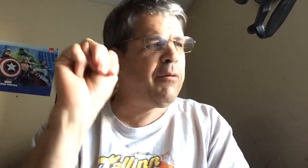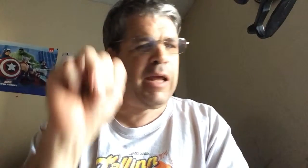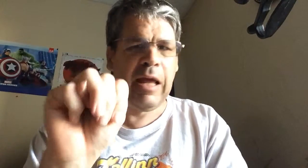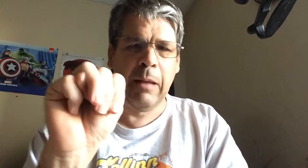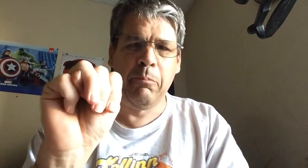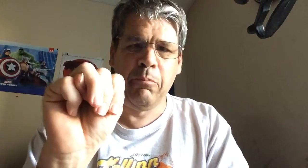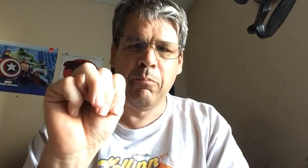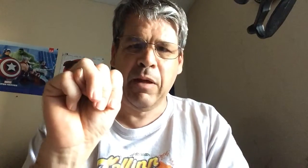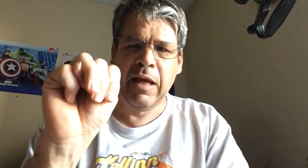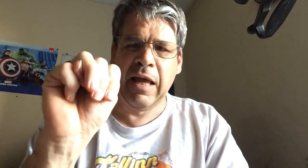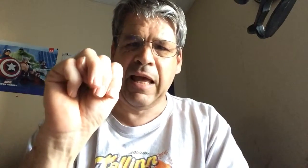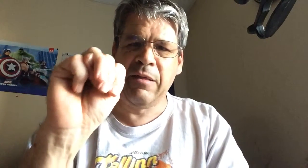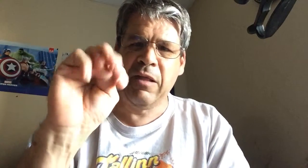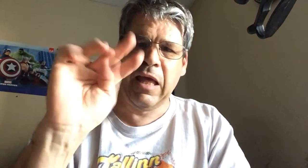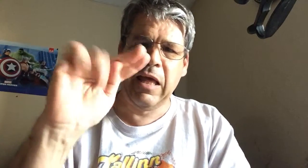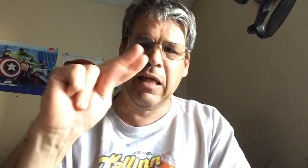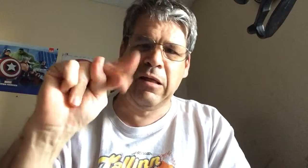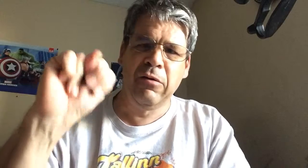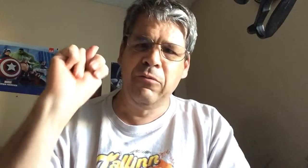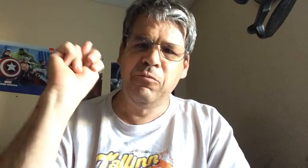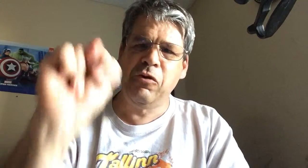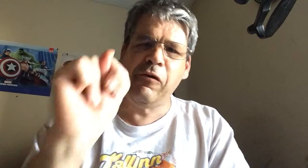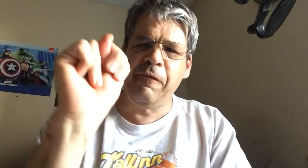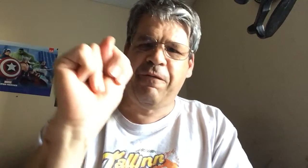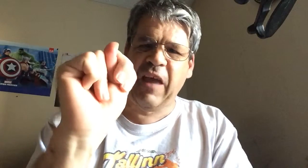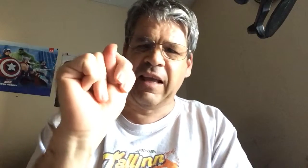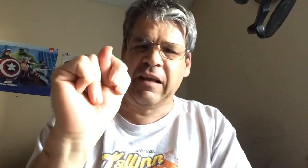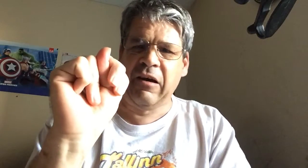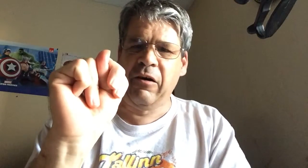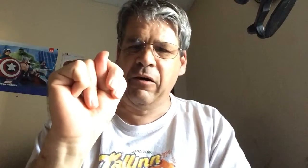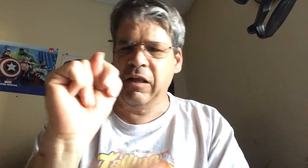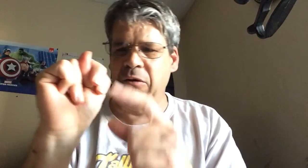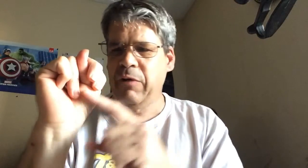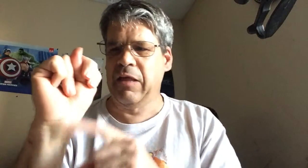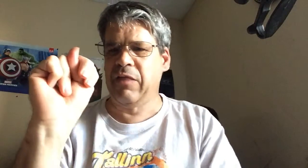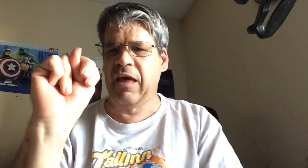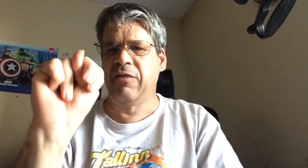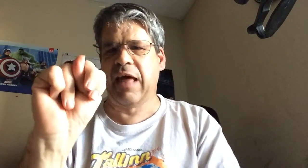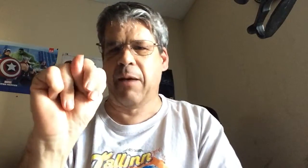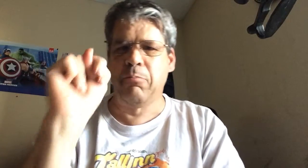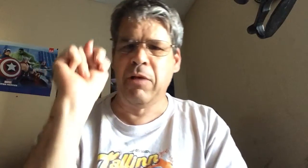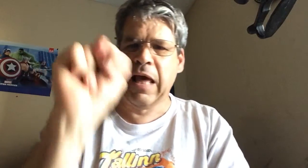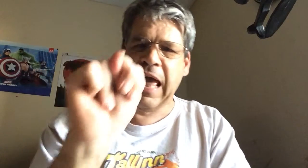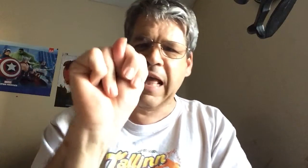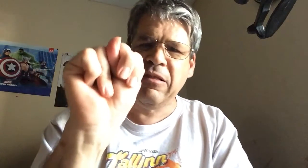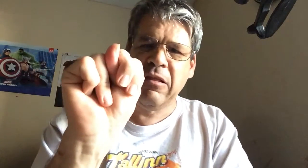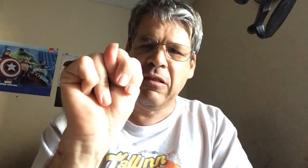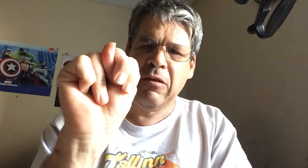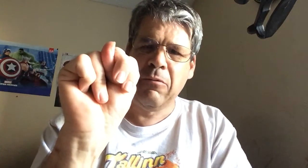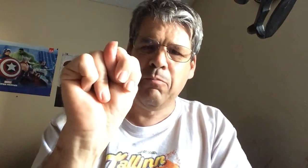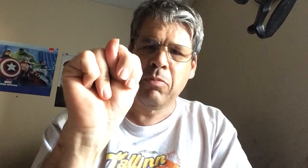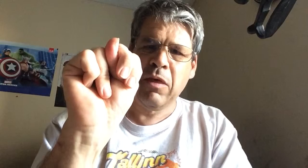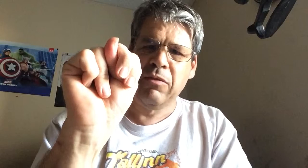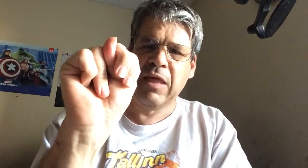sorry, M. N is two fingers with a thumb. N,